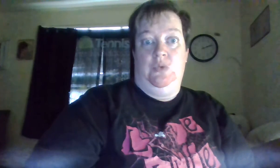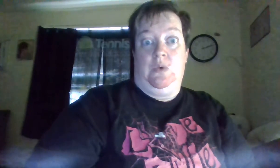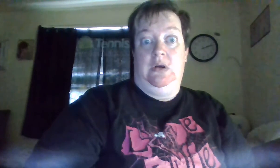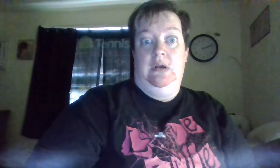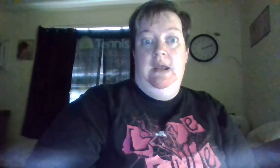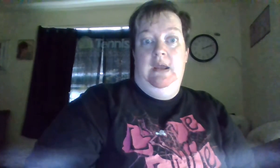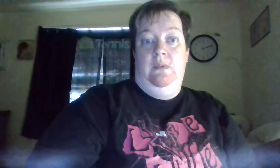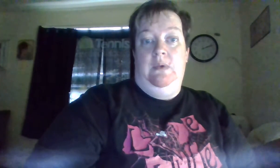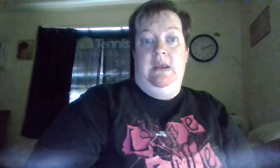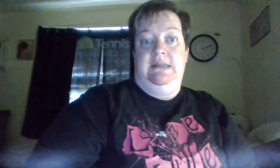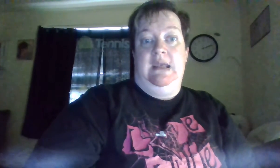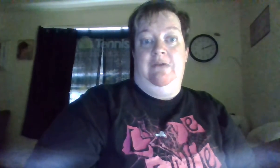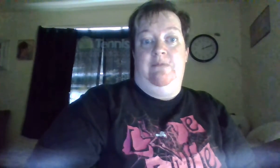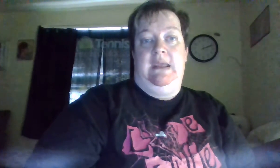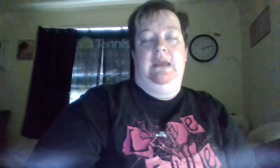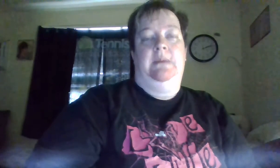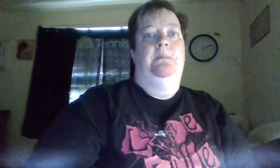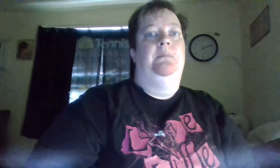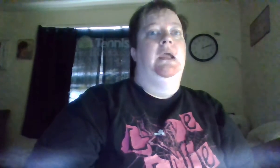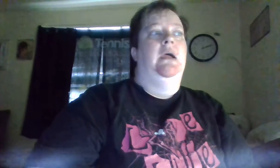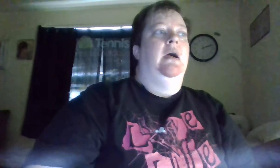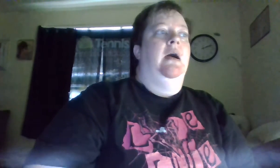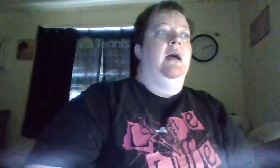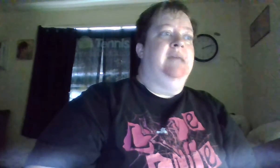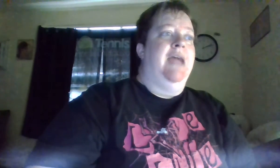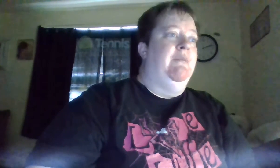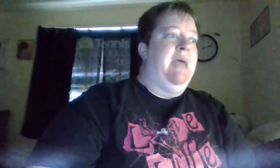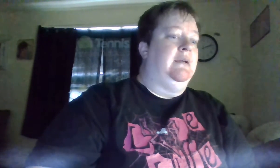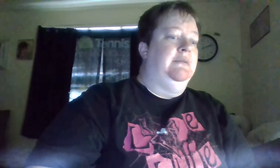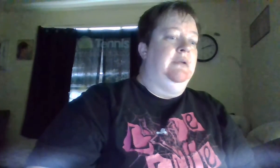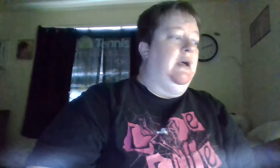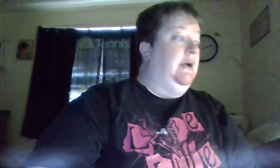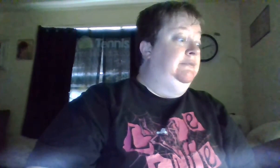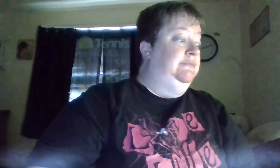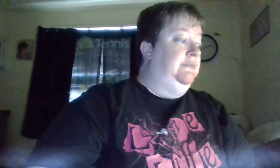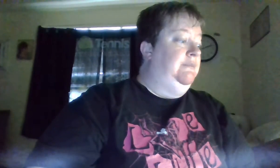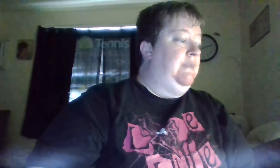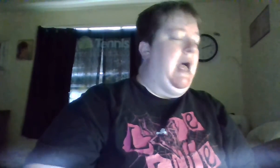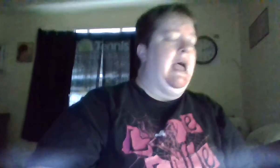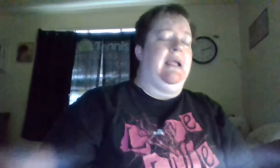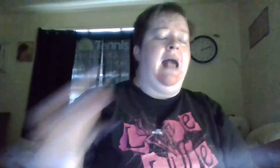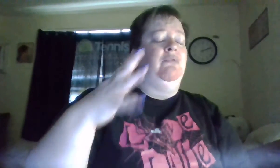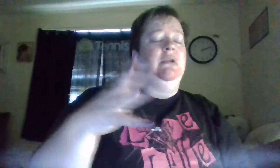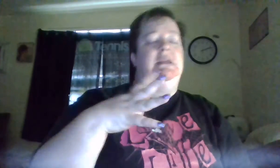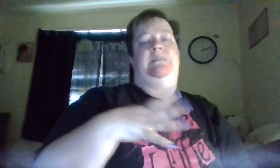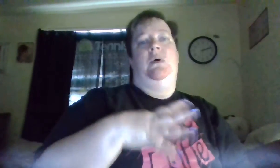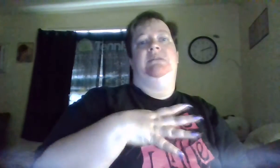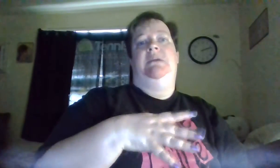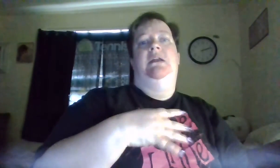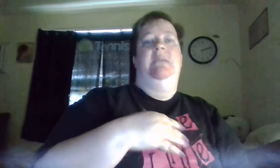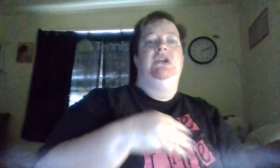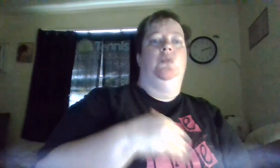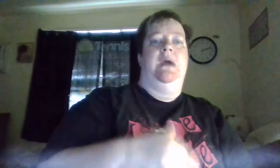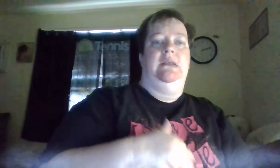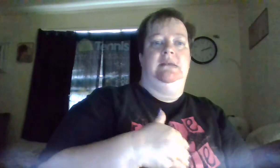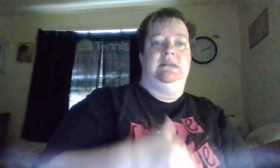work he's thinking of making. Aside from that, God really spoke to me in a major way this